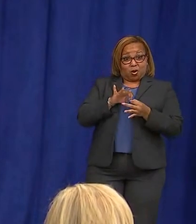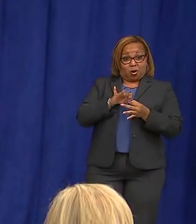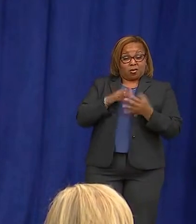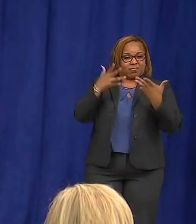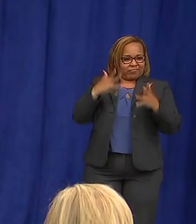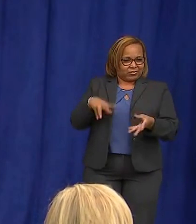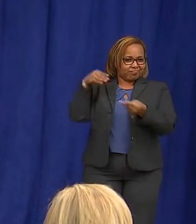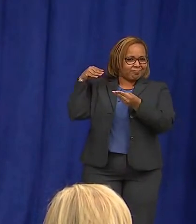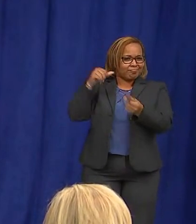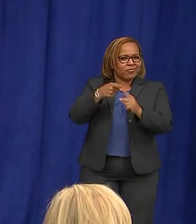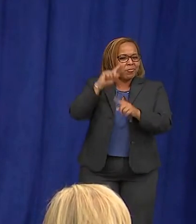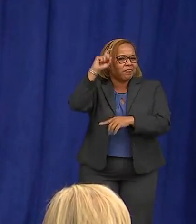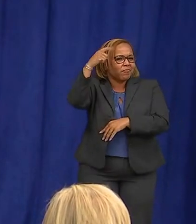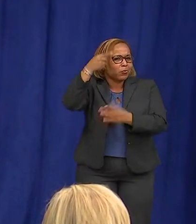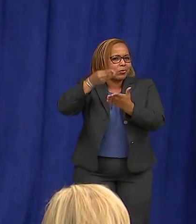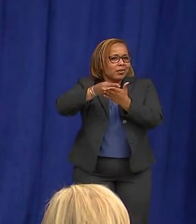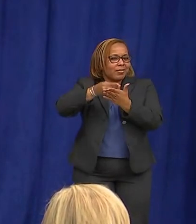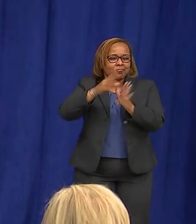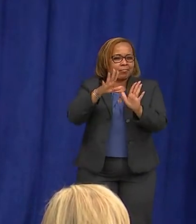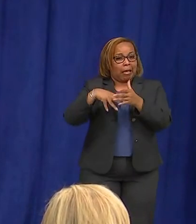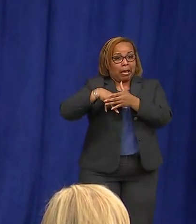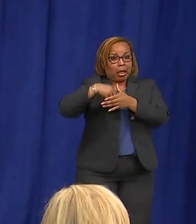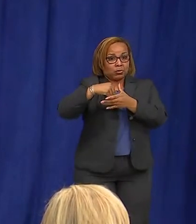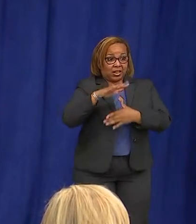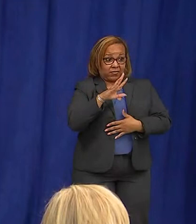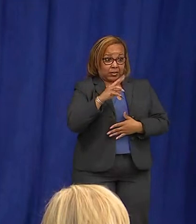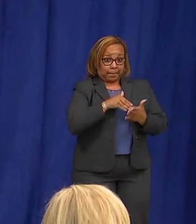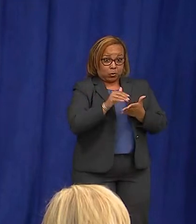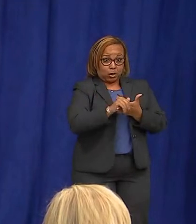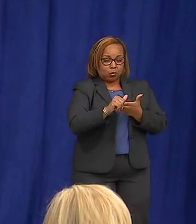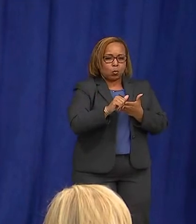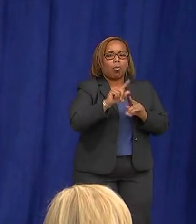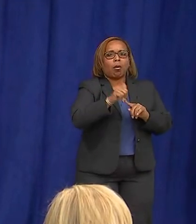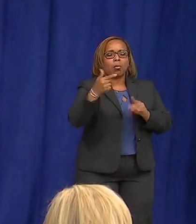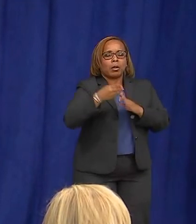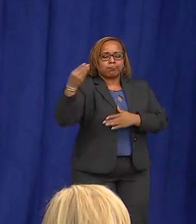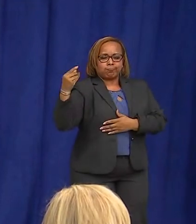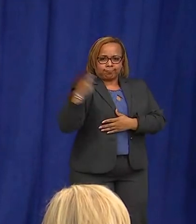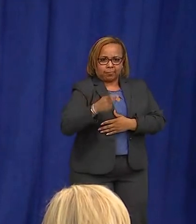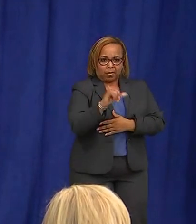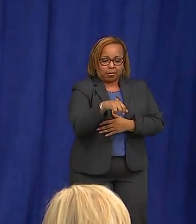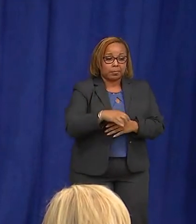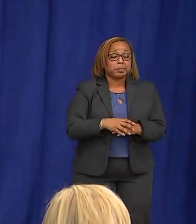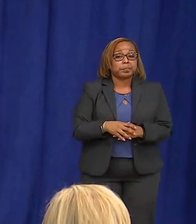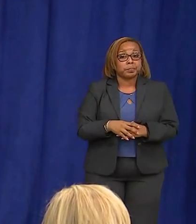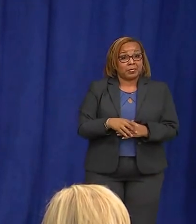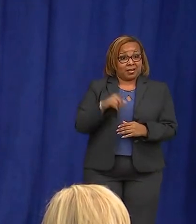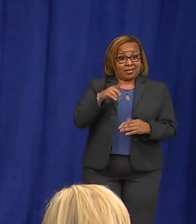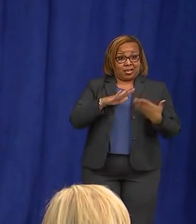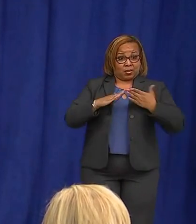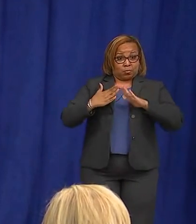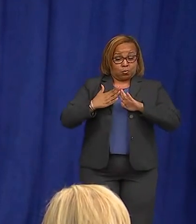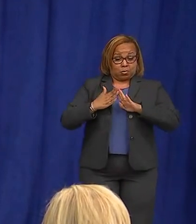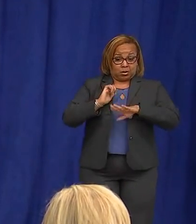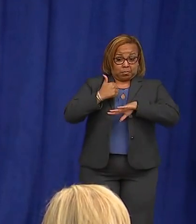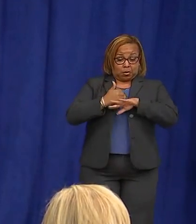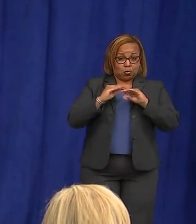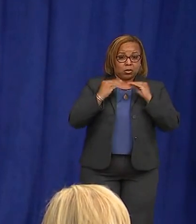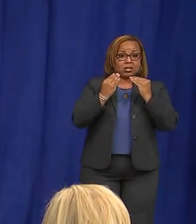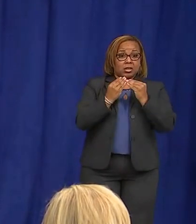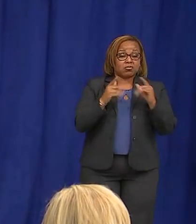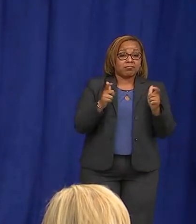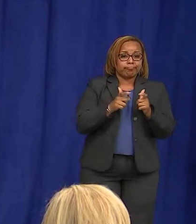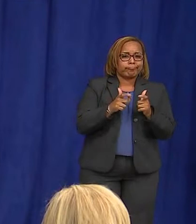actually funded by federal dollars outside of the $56 million grant. The selected community-based organizations vary